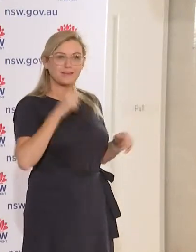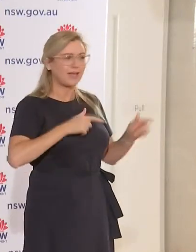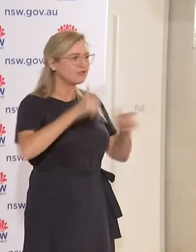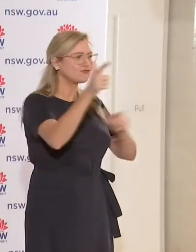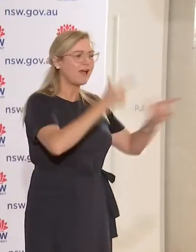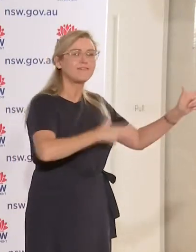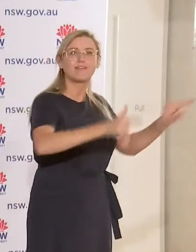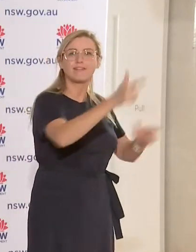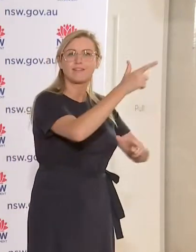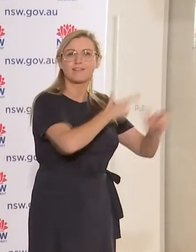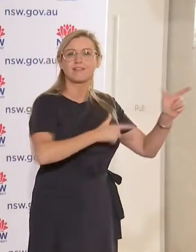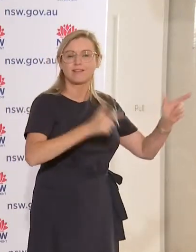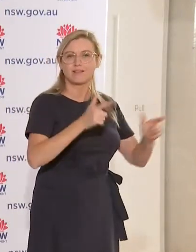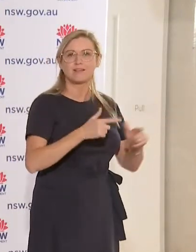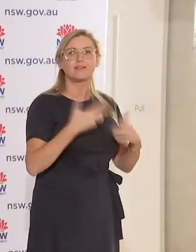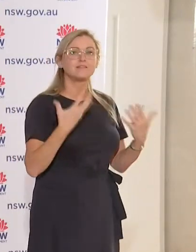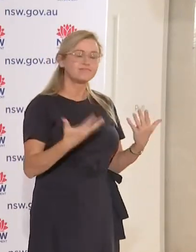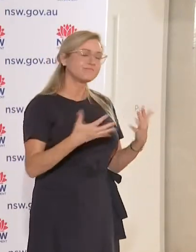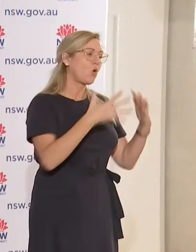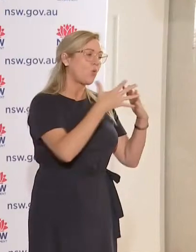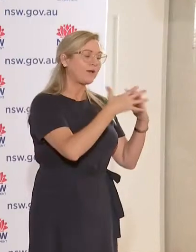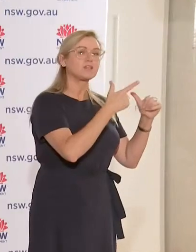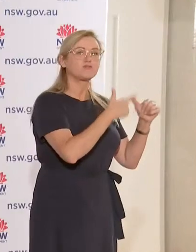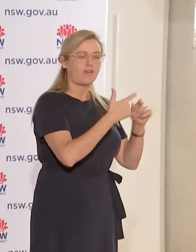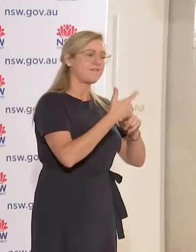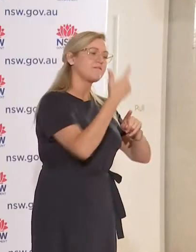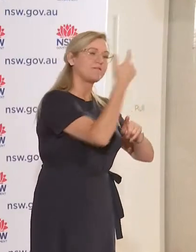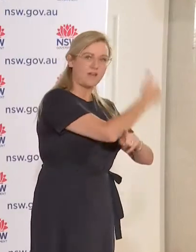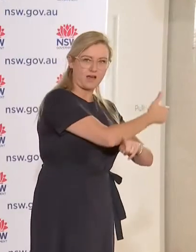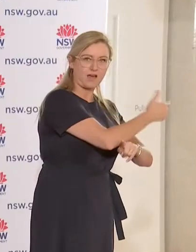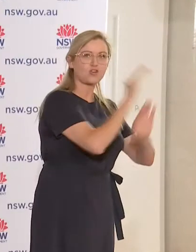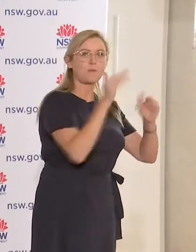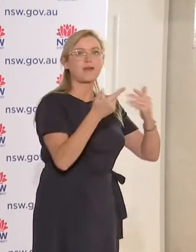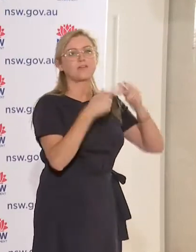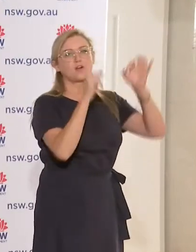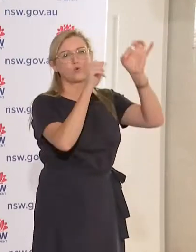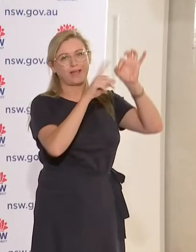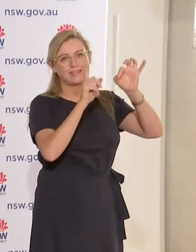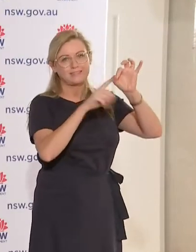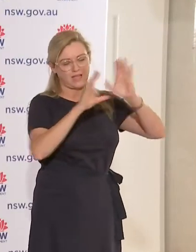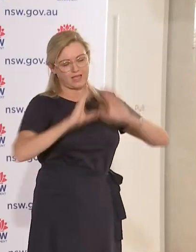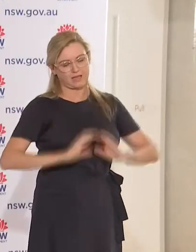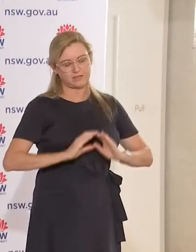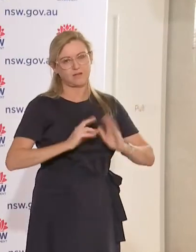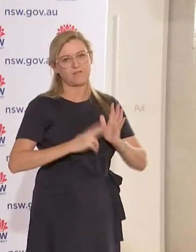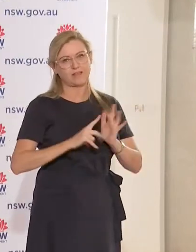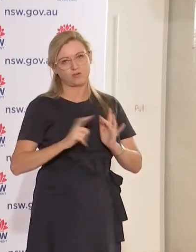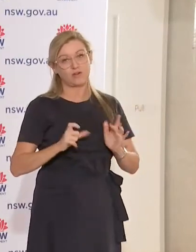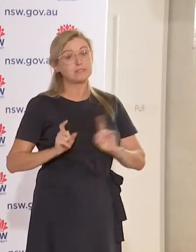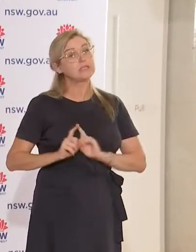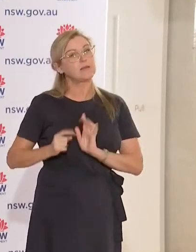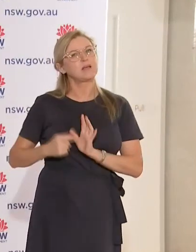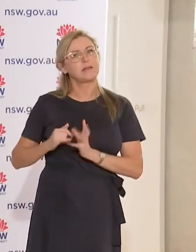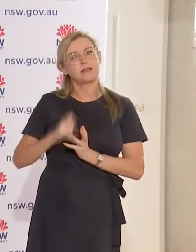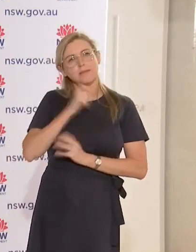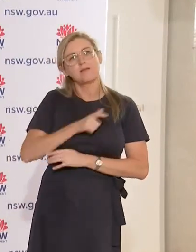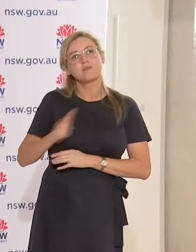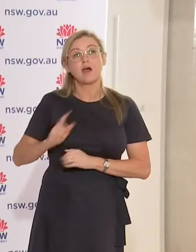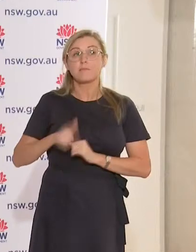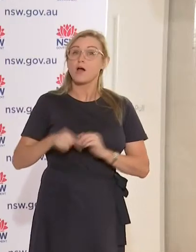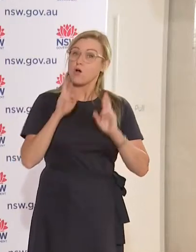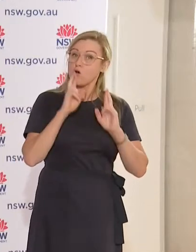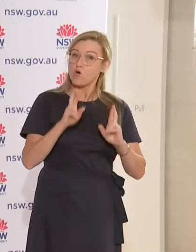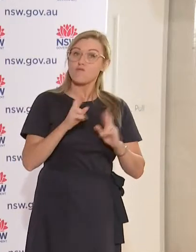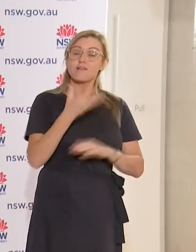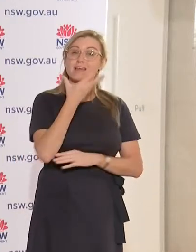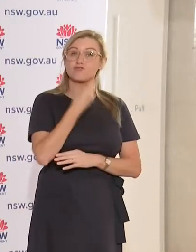experience. I mean, Western Australia is obviously a much more remote state than other states, as is Tasmania. But I would like to think that by Christmas,